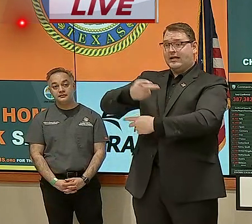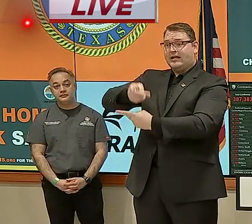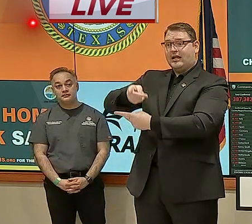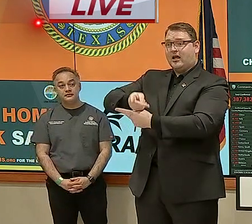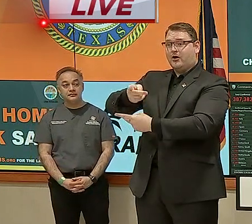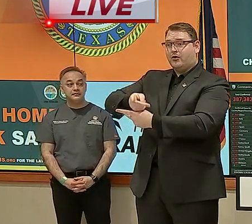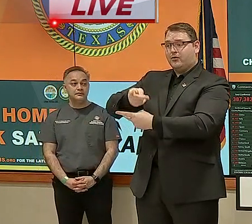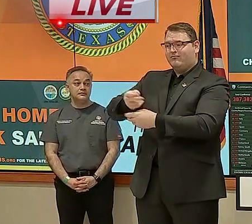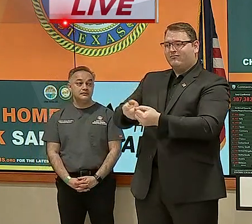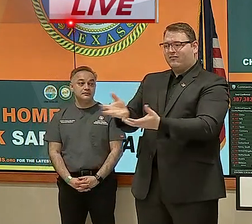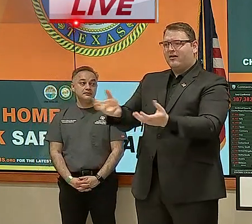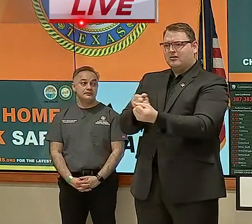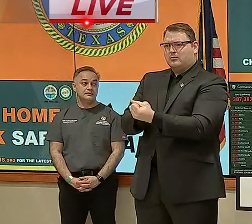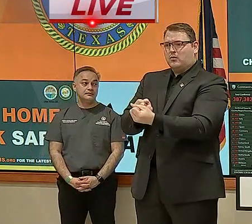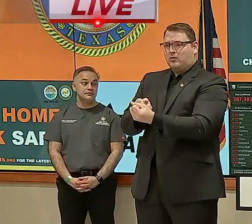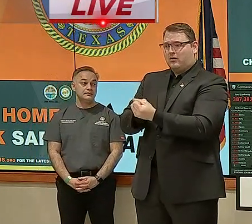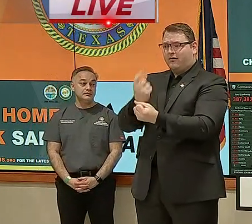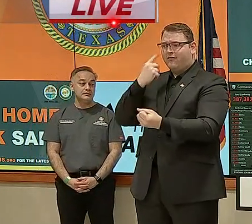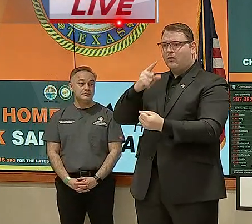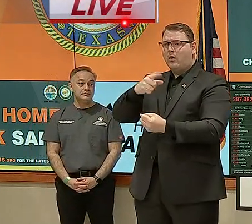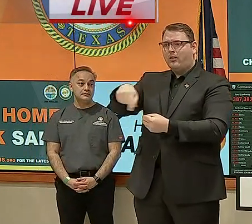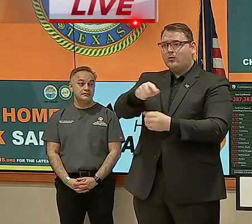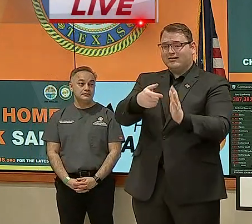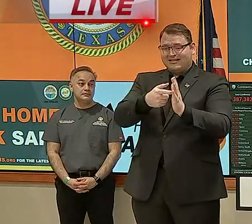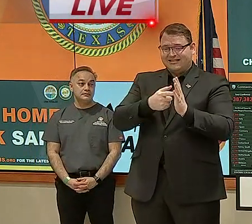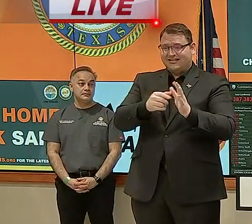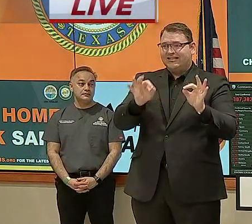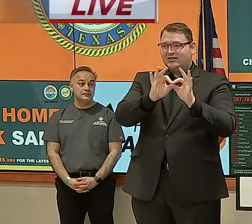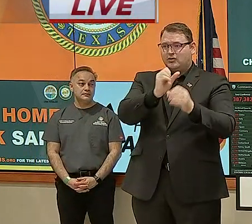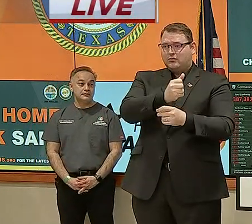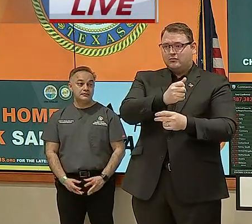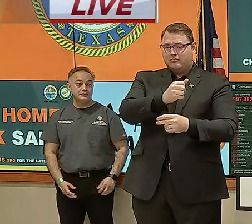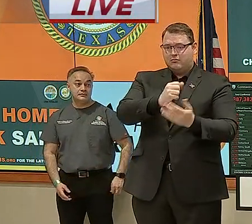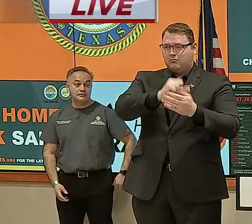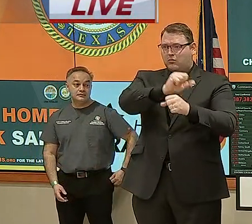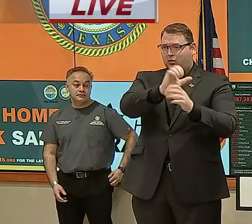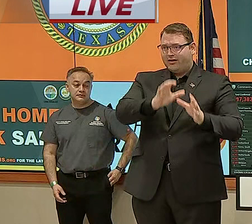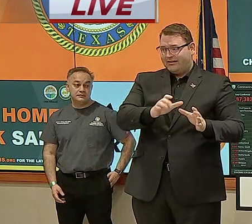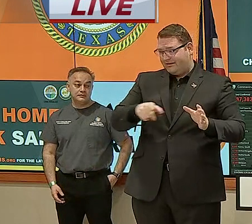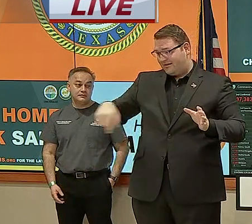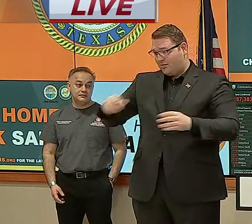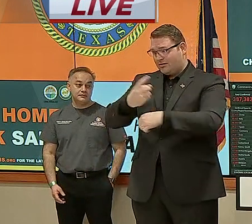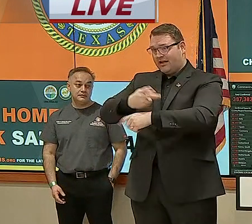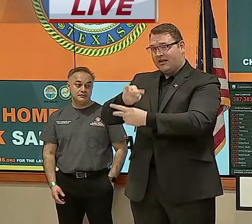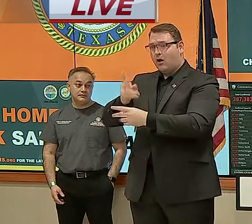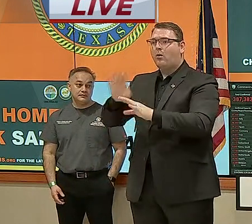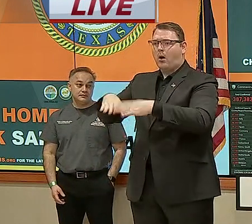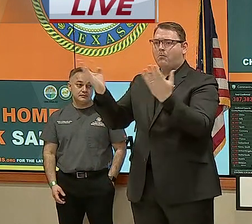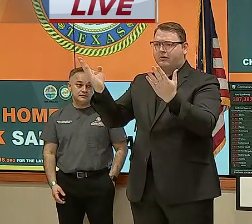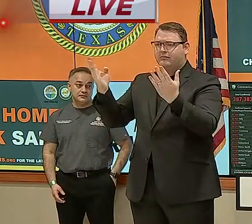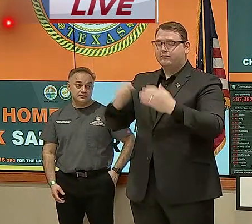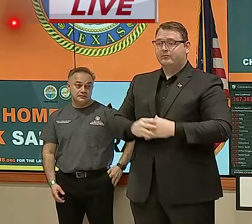Daycares that provide support for essential employees will be open. If someone in a household has tested positive for COVID,